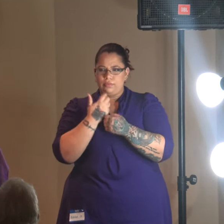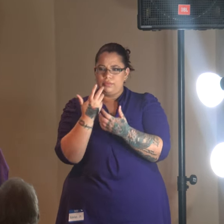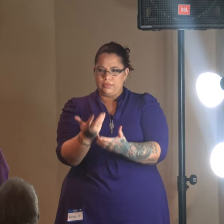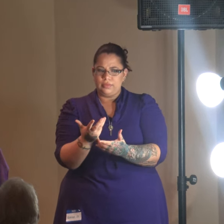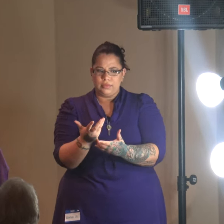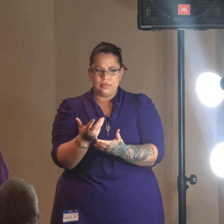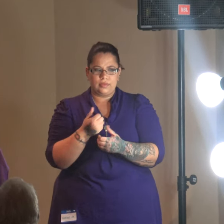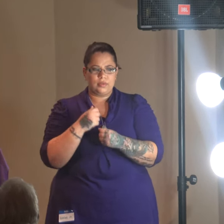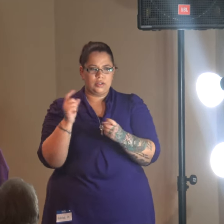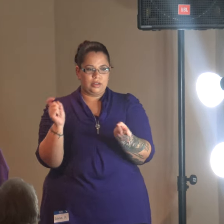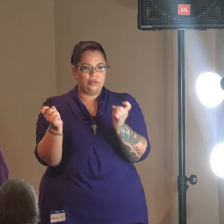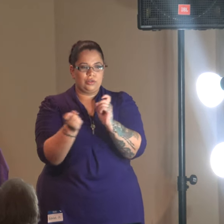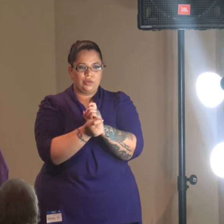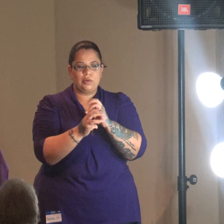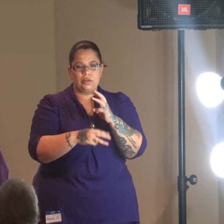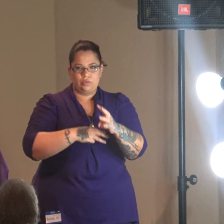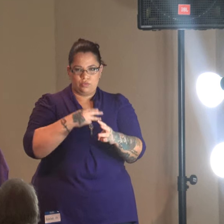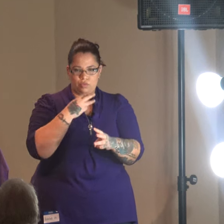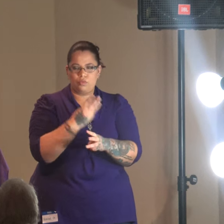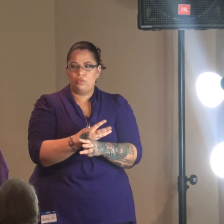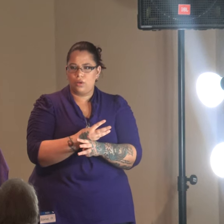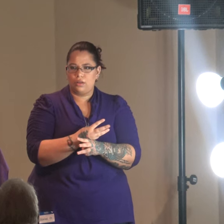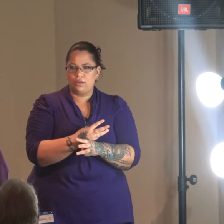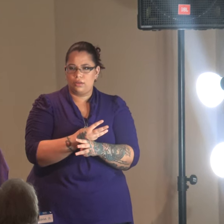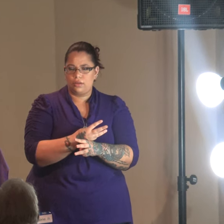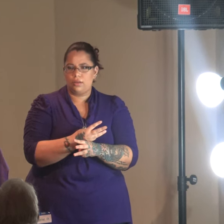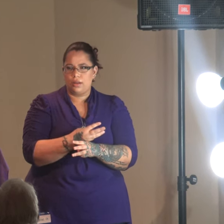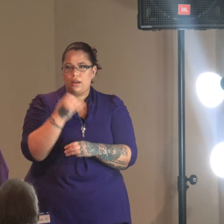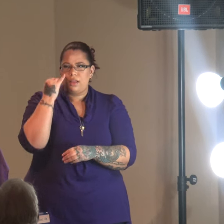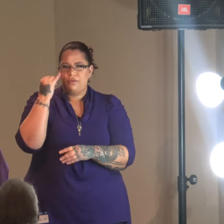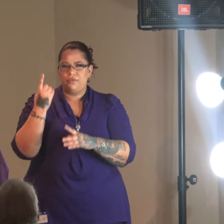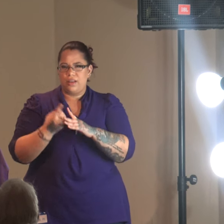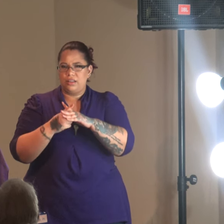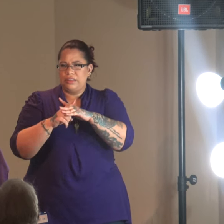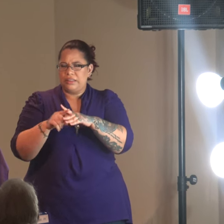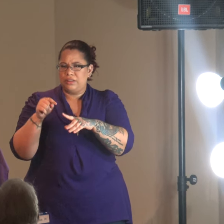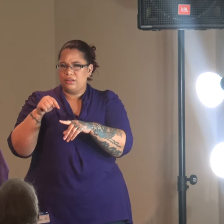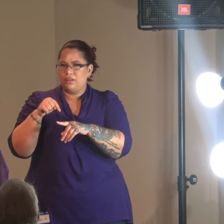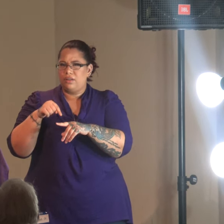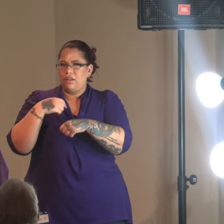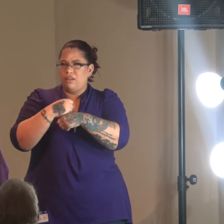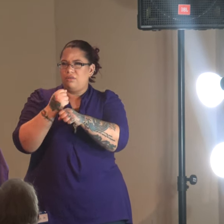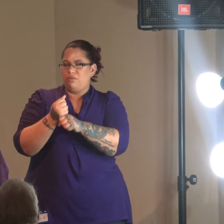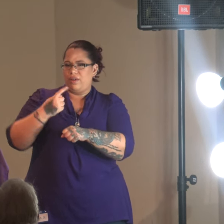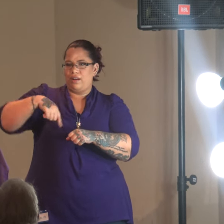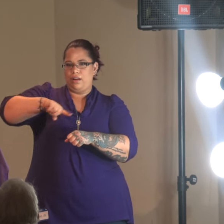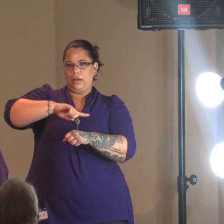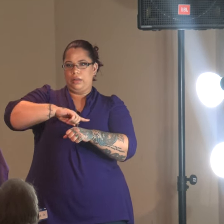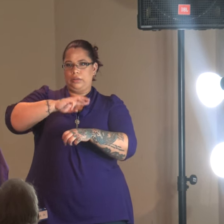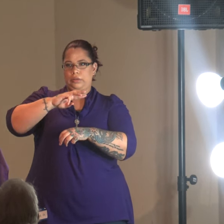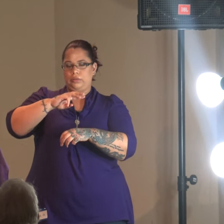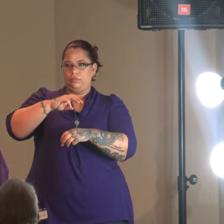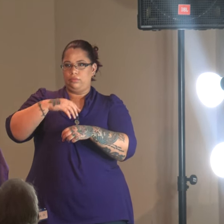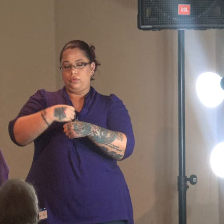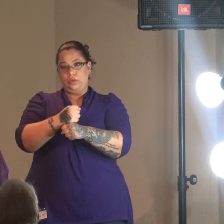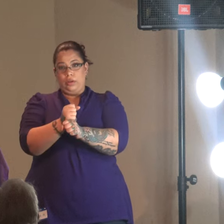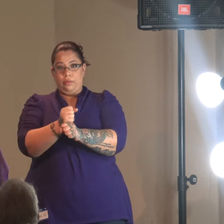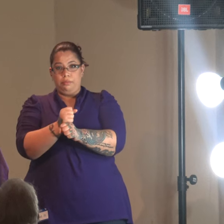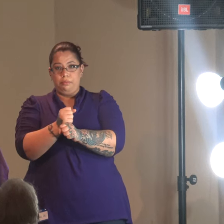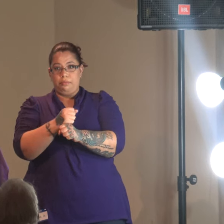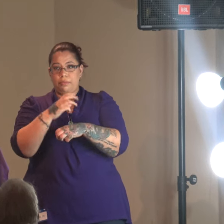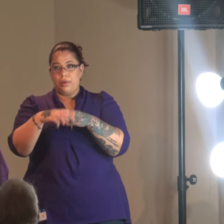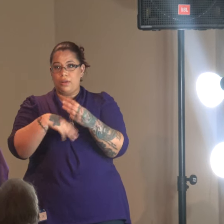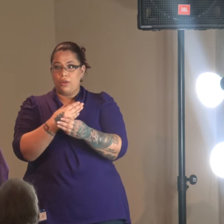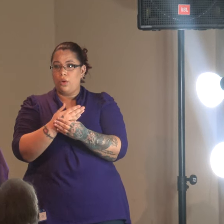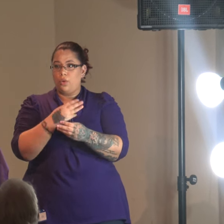world. Because if that, where we start, if that which created us, created this entire universe, whether